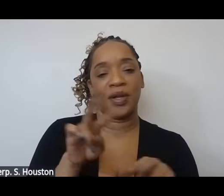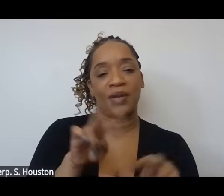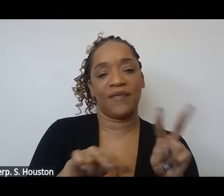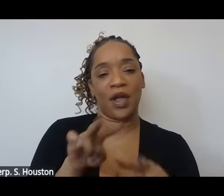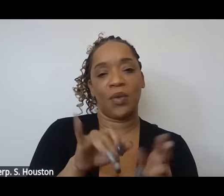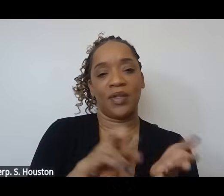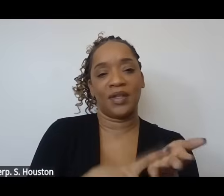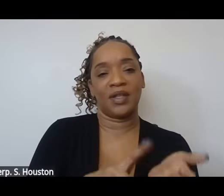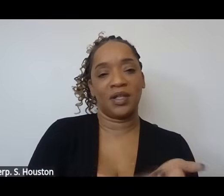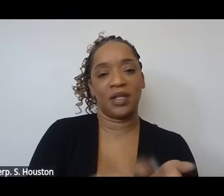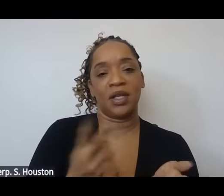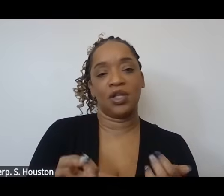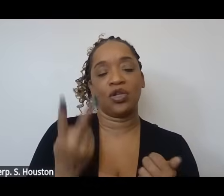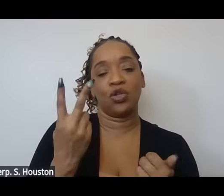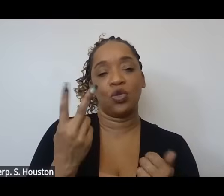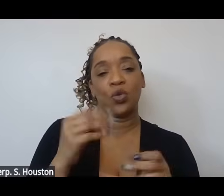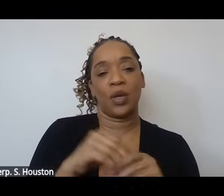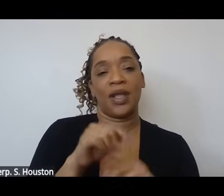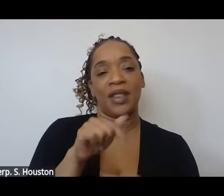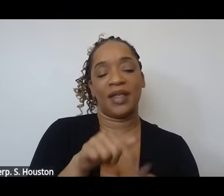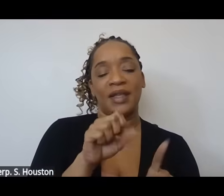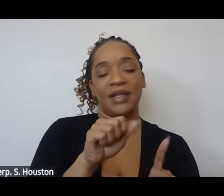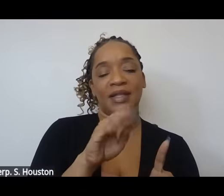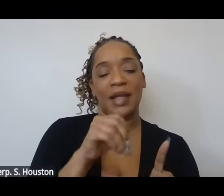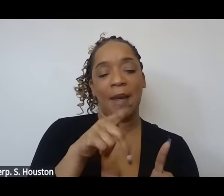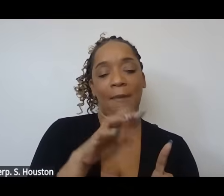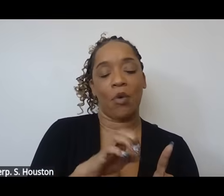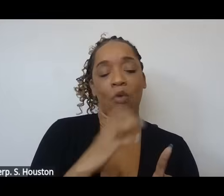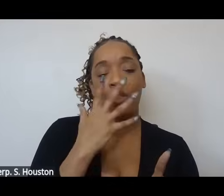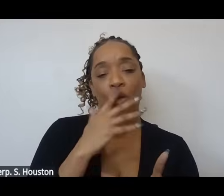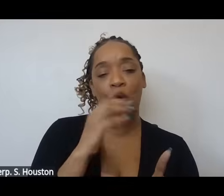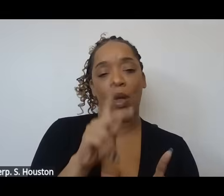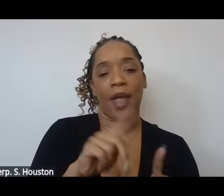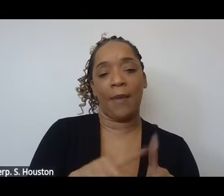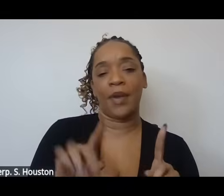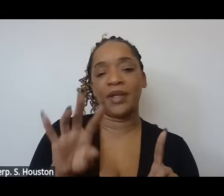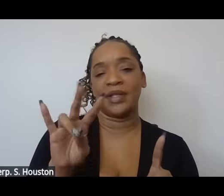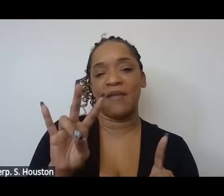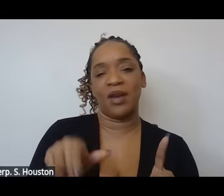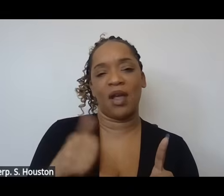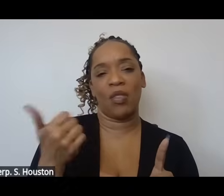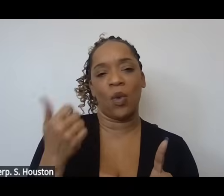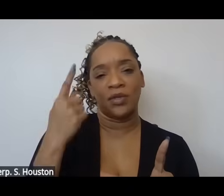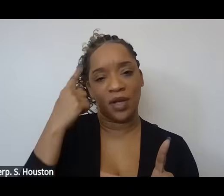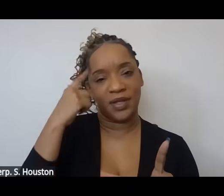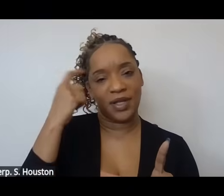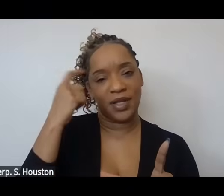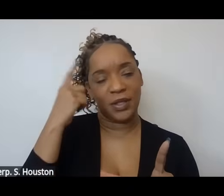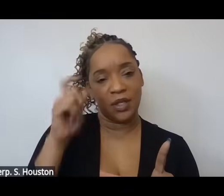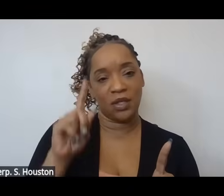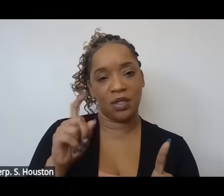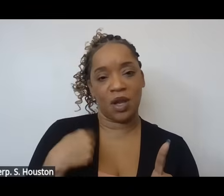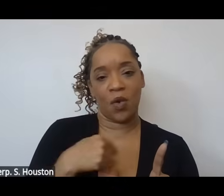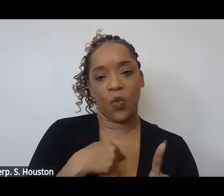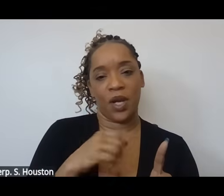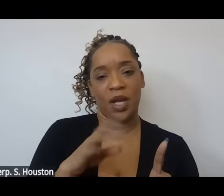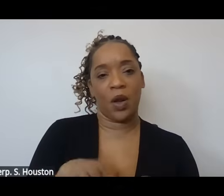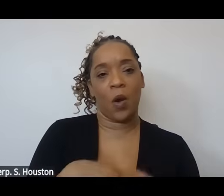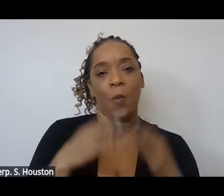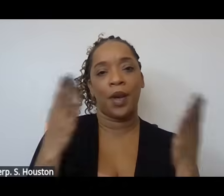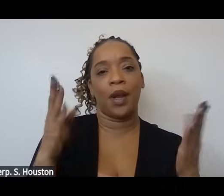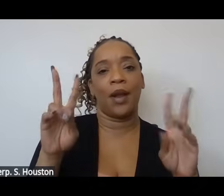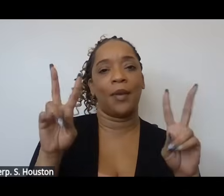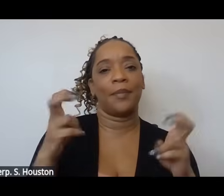2 that are in the sample turn out to look okay, but there's 7 of the other ones that look like, wow, they're suspect. Are we opening up Pandora's box when